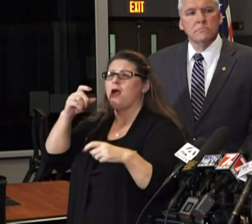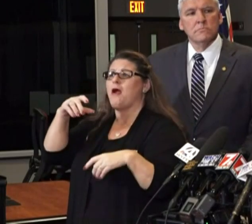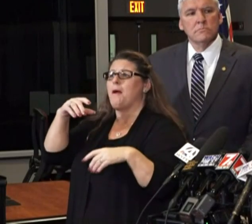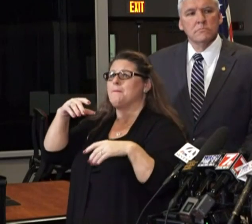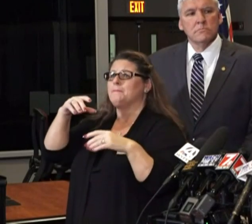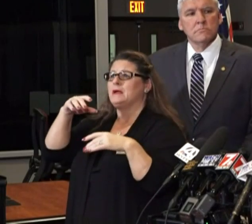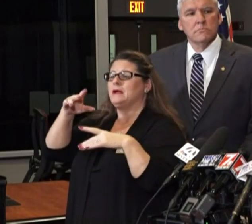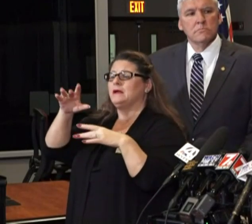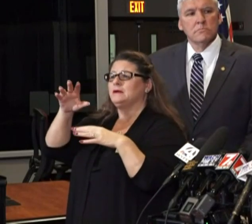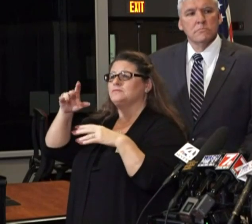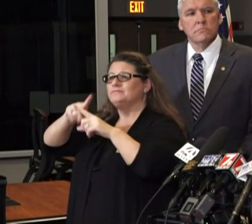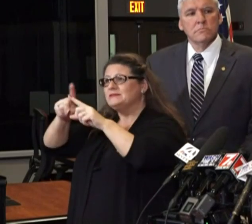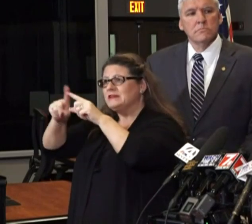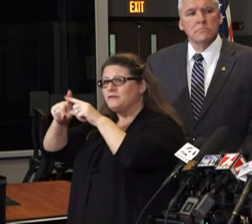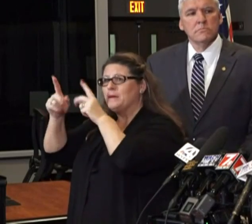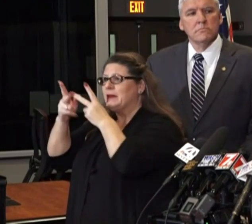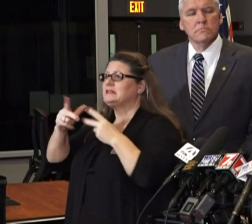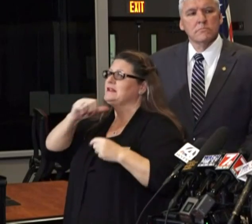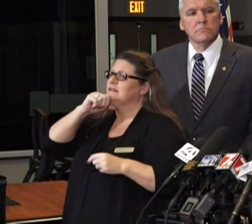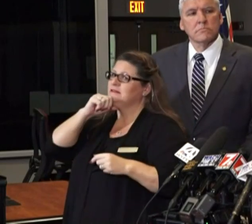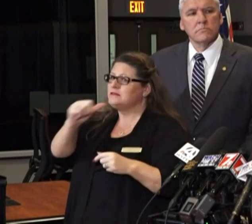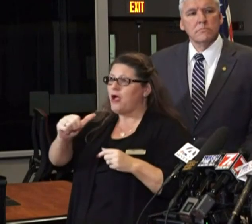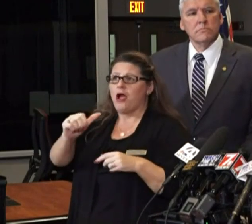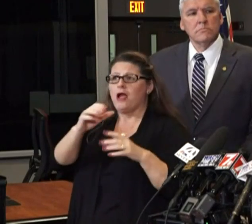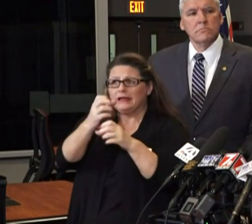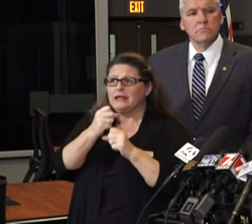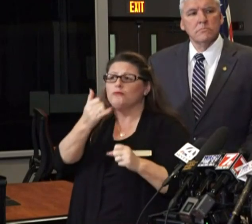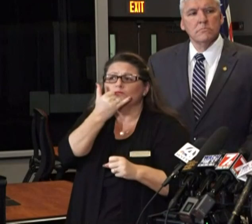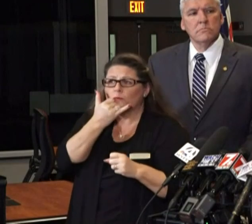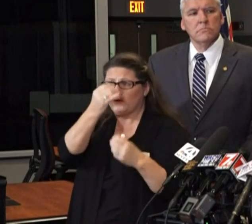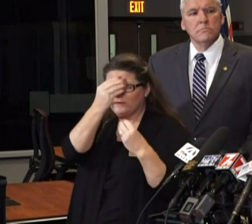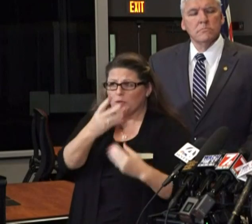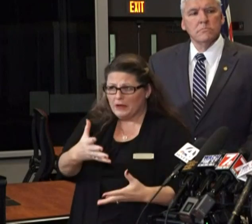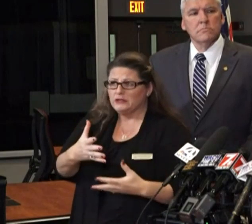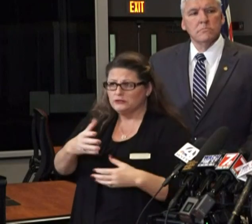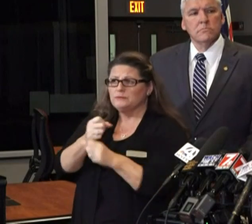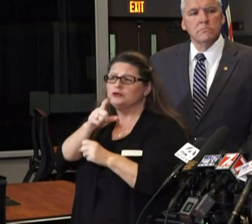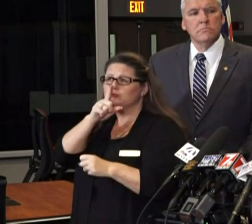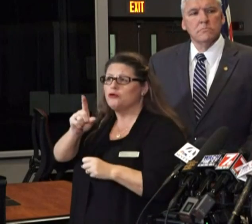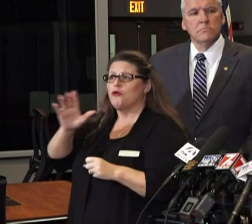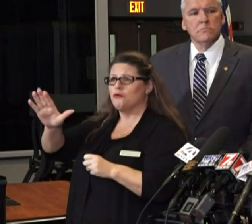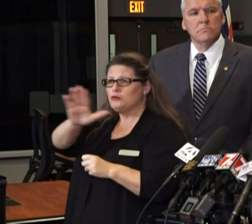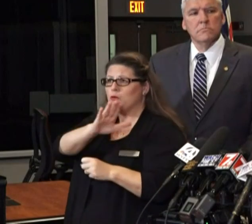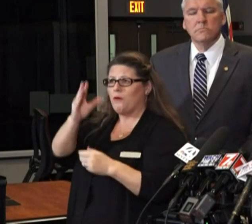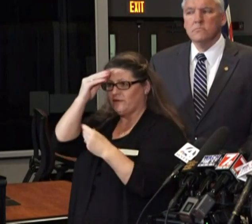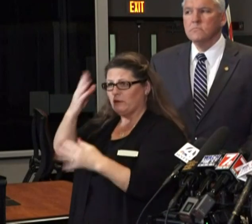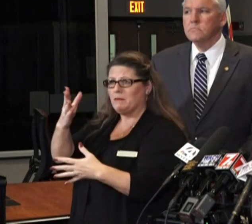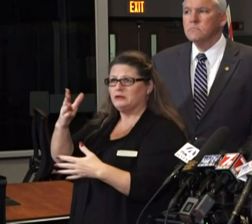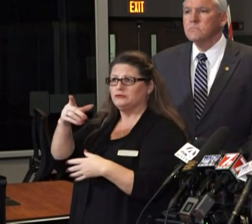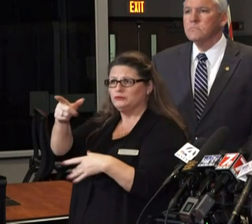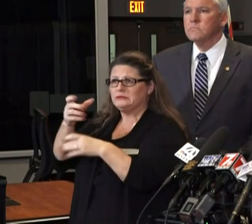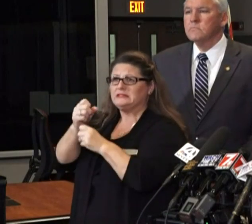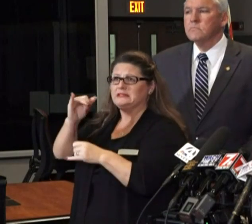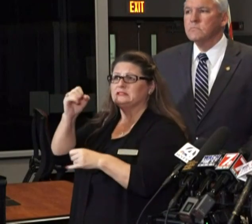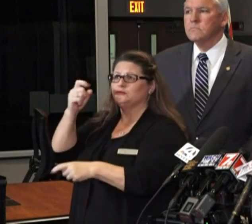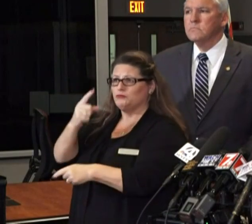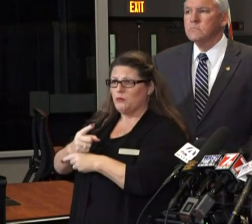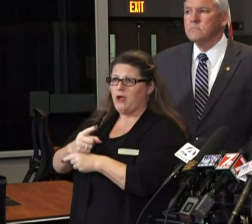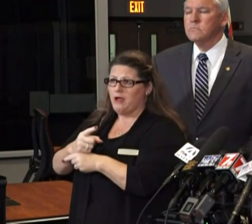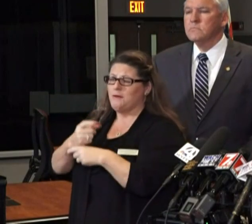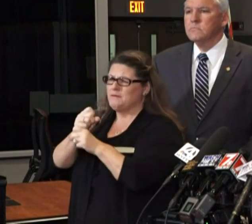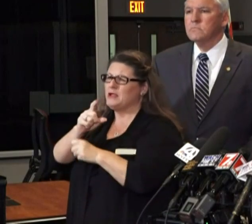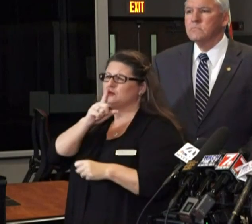and inaccurate information, but we'll be as full, as complete as we can be within the limits of what the various laws